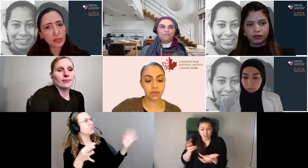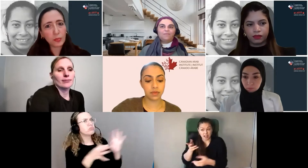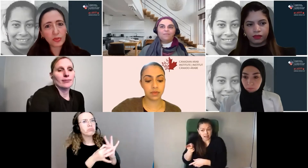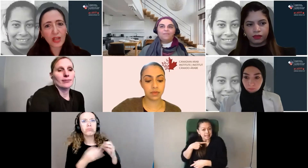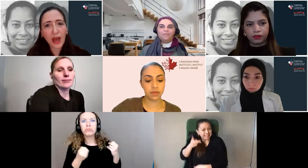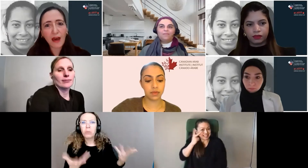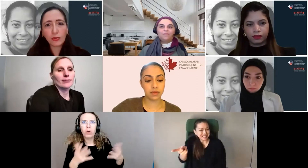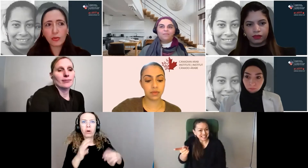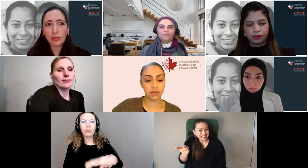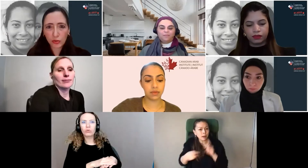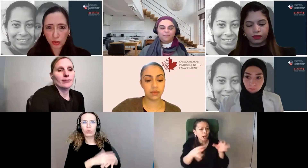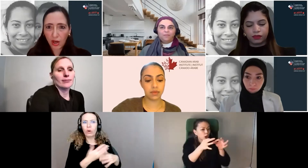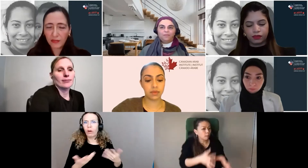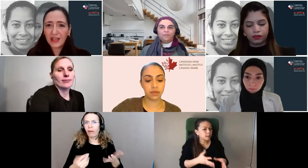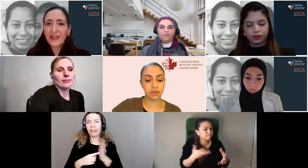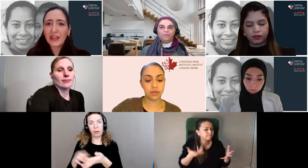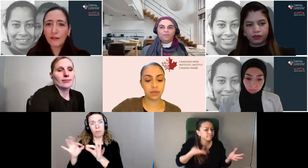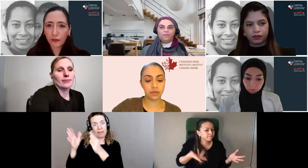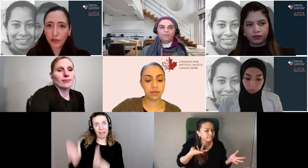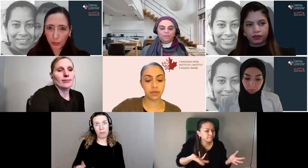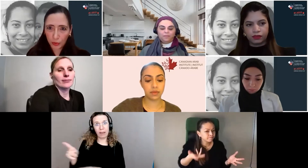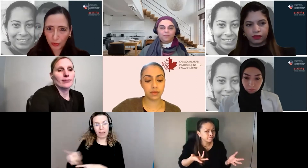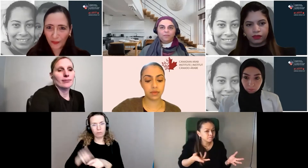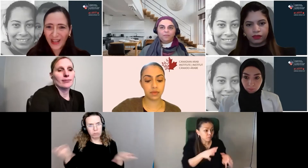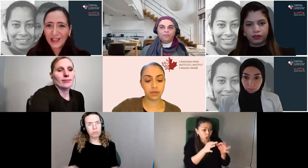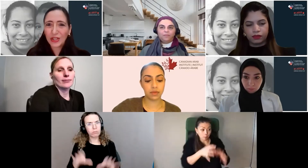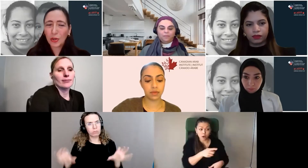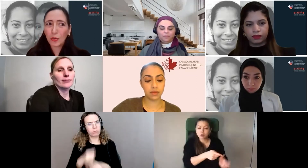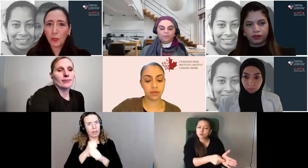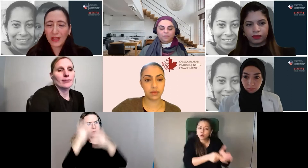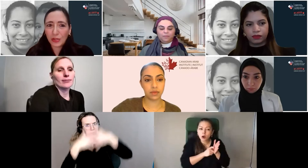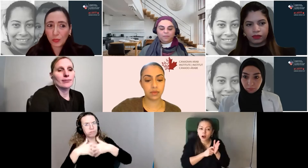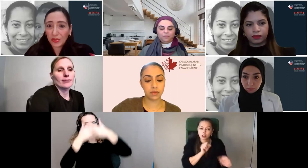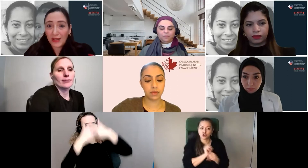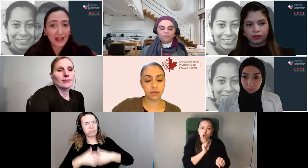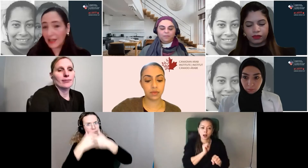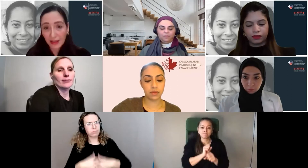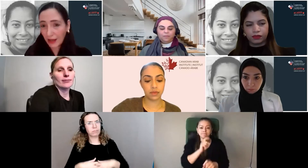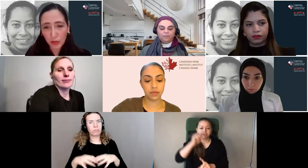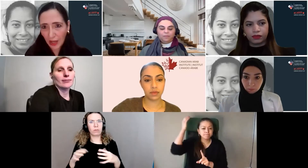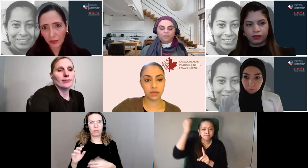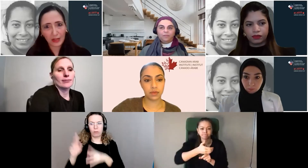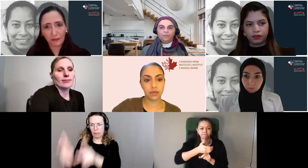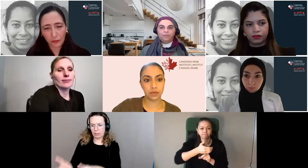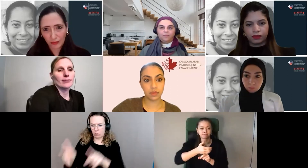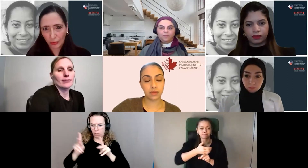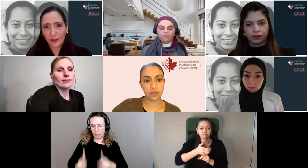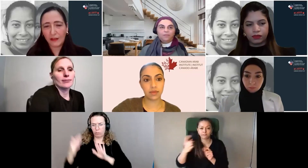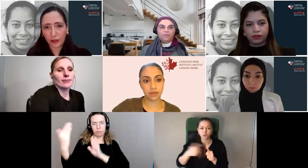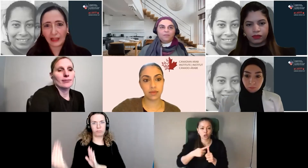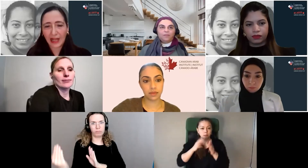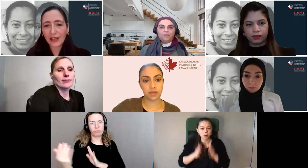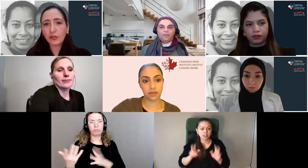example, interpreters have to do their job in the first person. So when interpreting, and I'm not arguing for it to